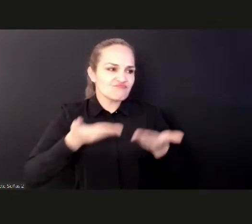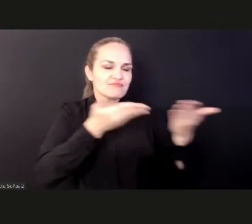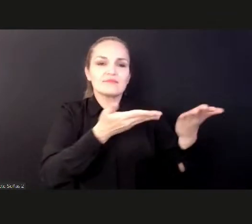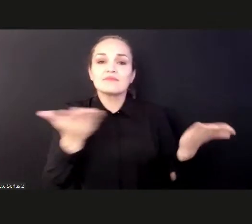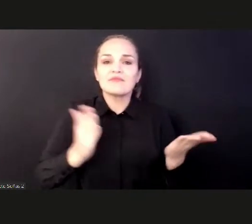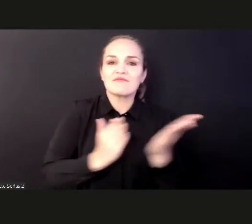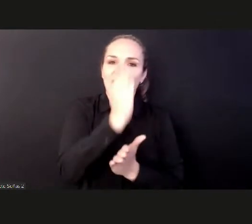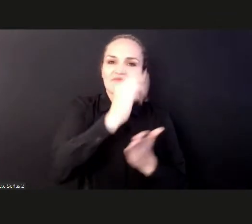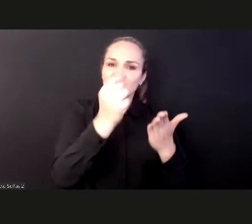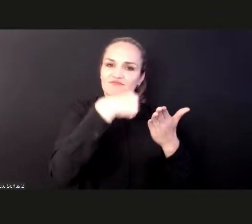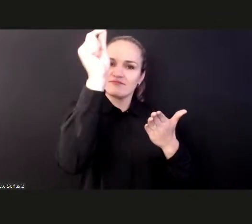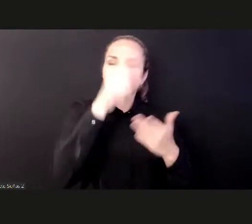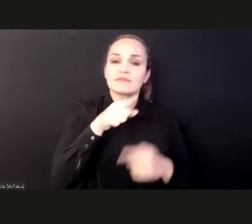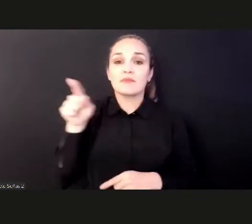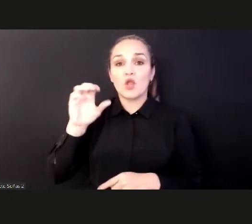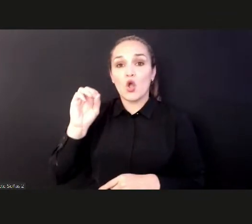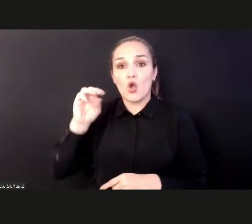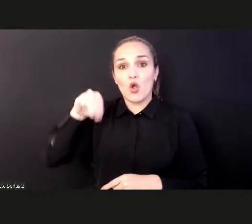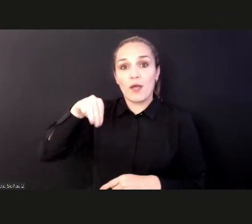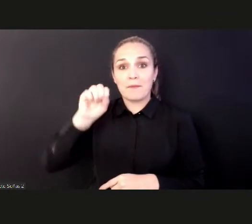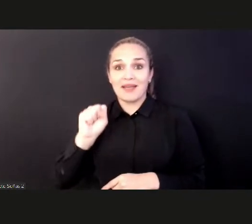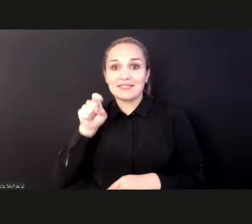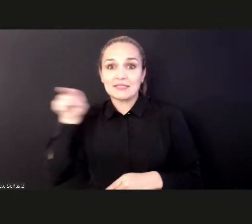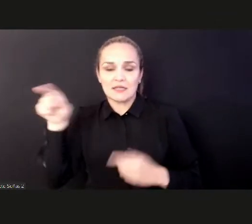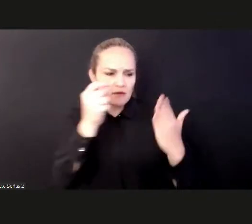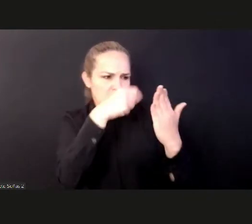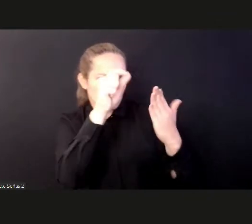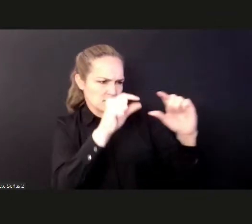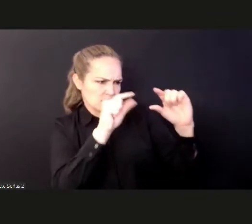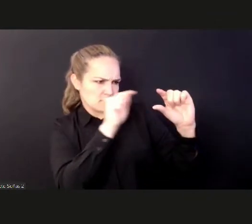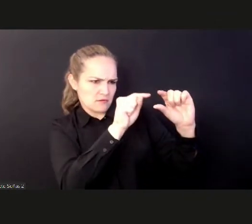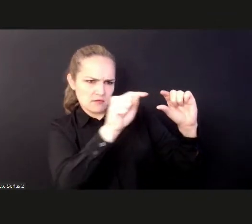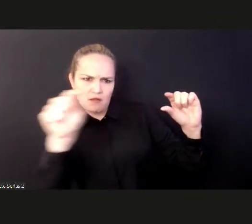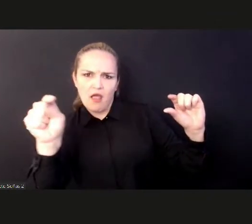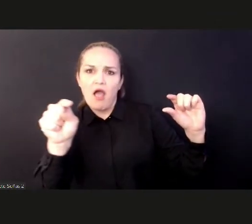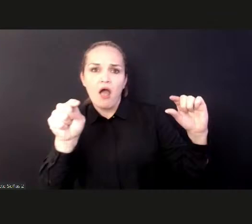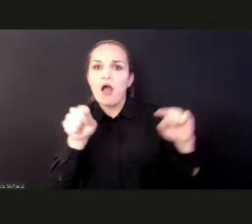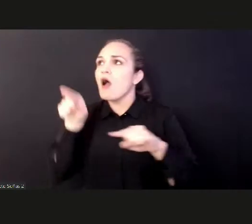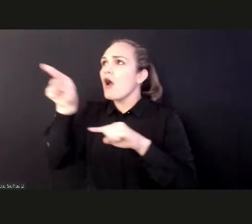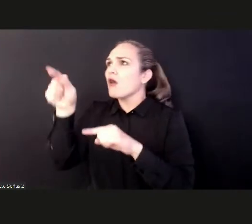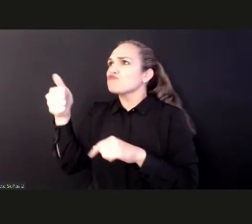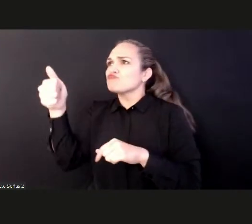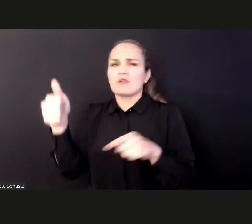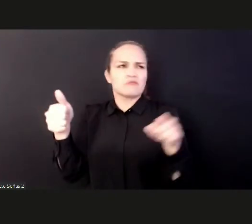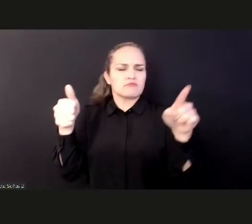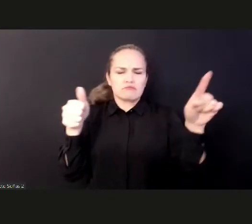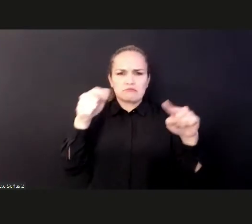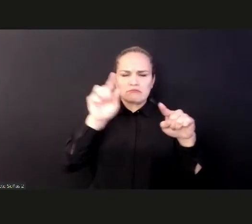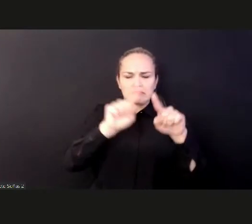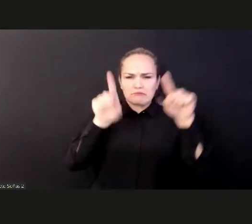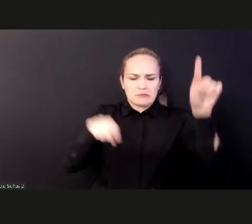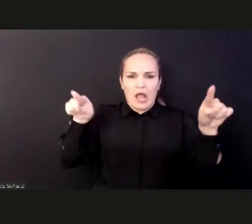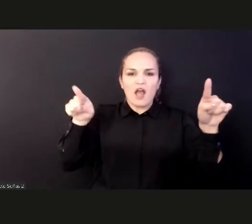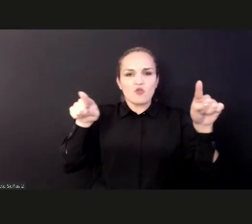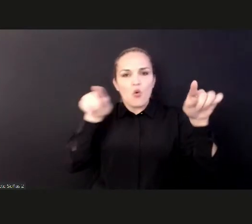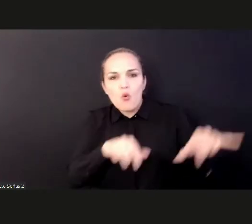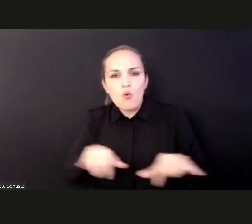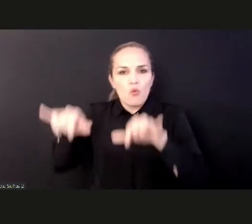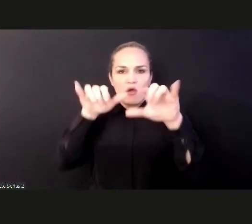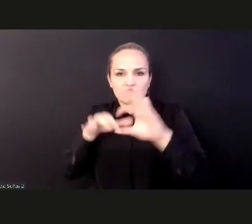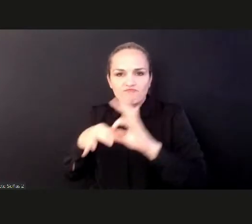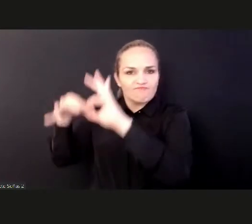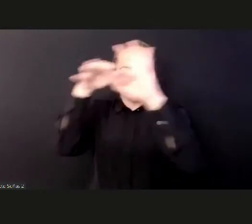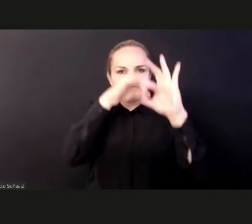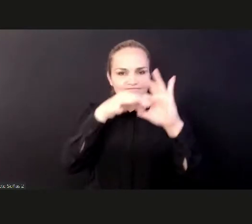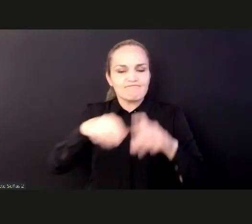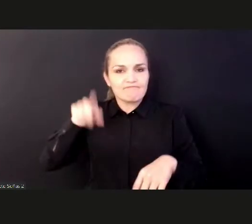last but not least, recognize that international travel is safe with high quality health and safety standards, including the continued